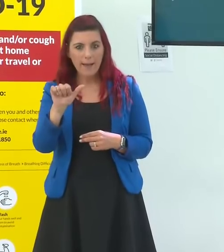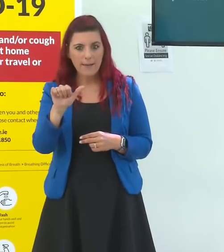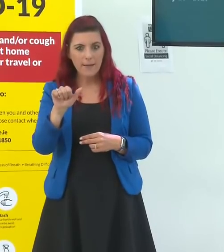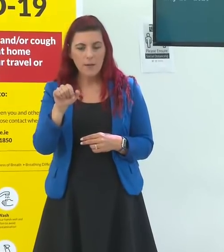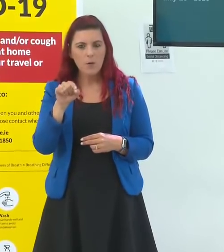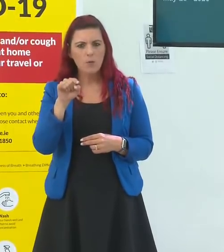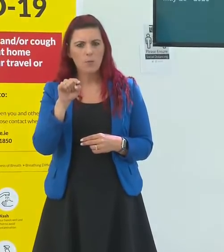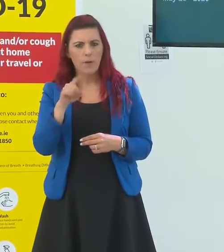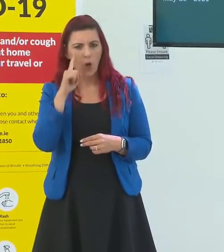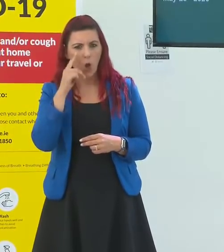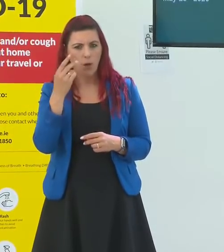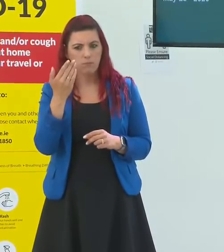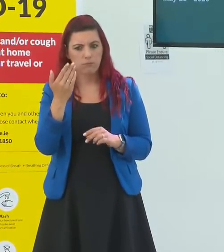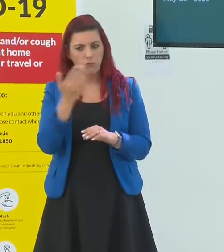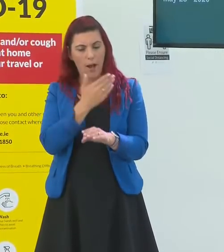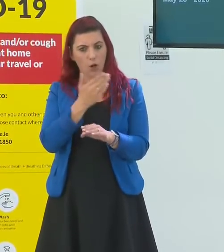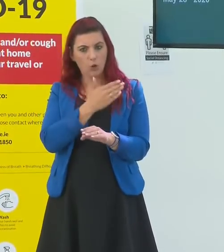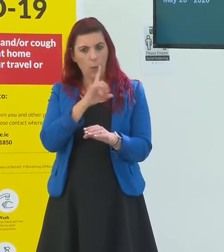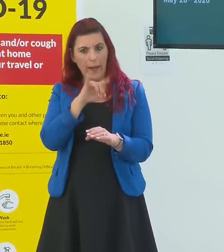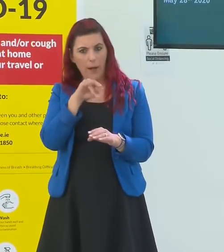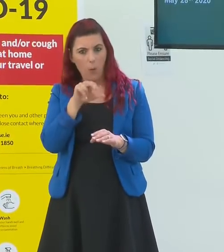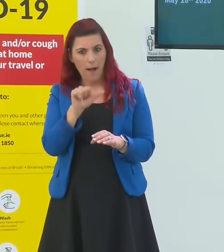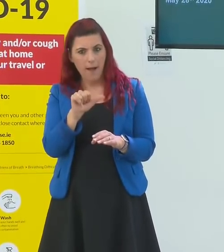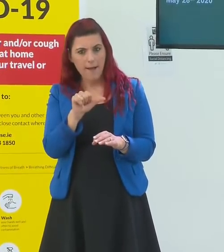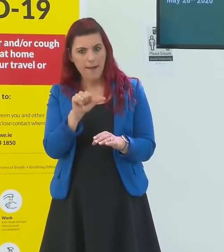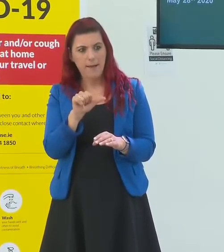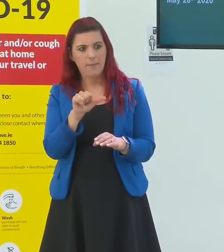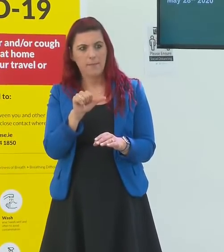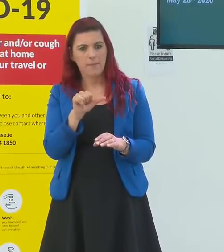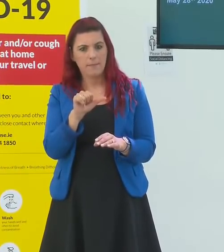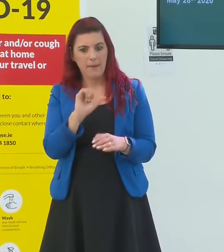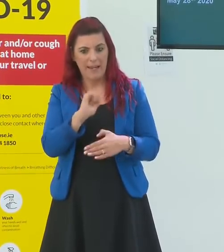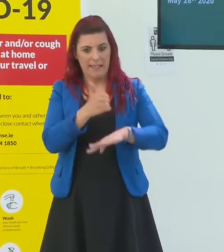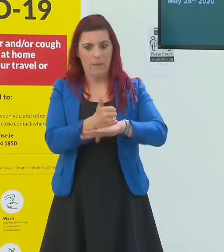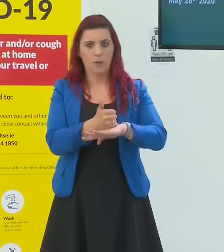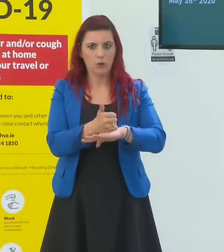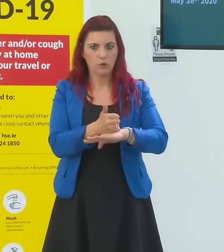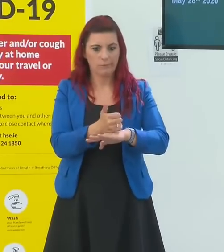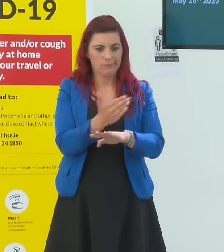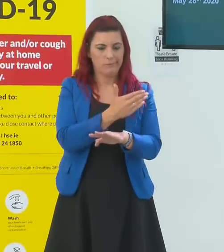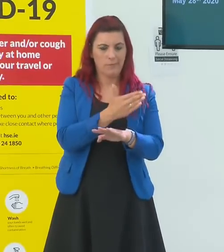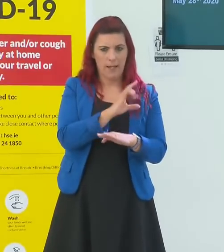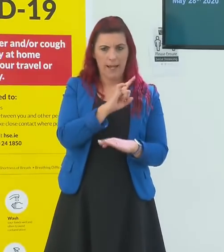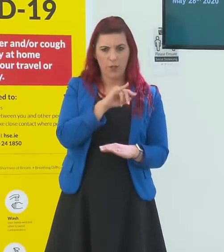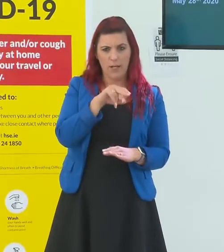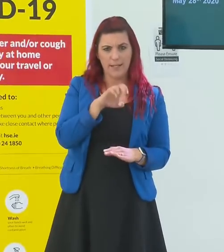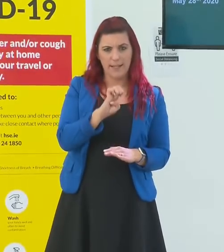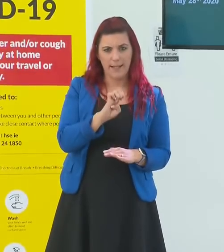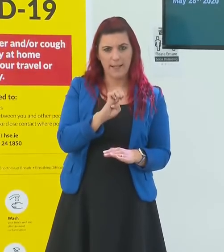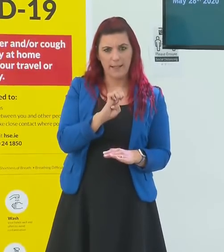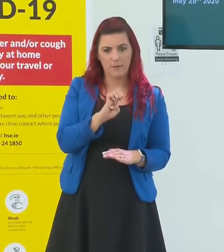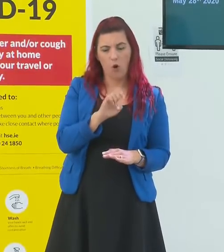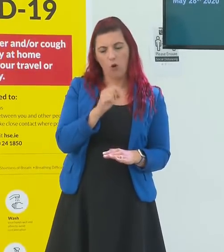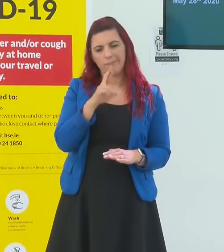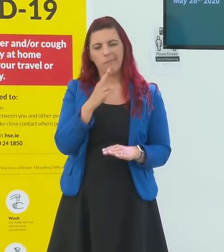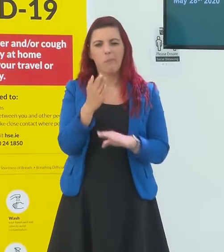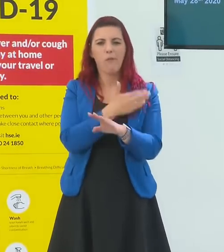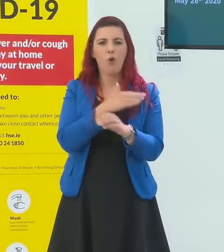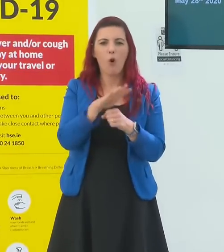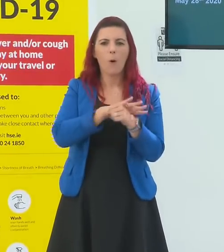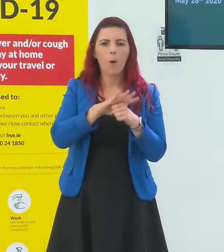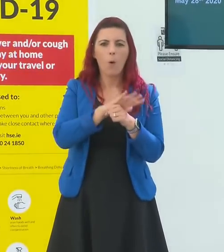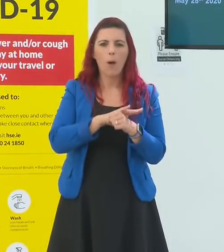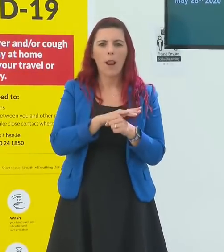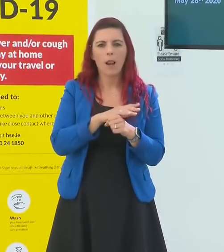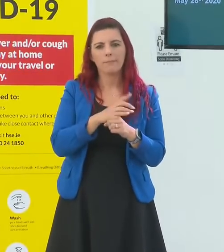if you look prior to HIQA been established, the HSE and before that the health boards had a role in